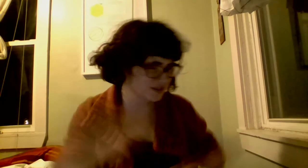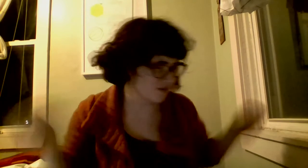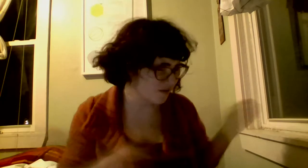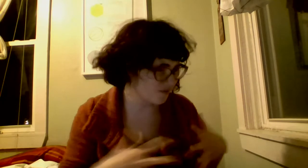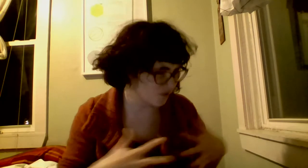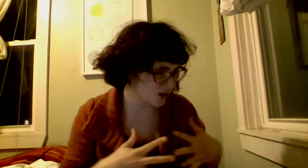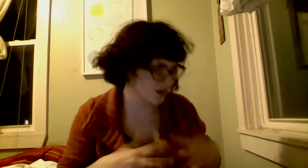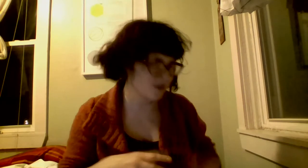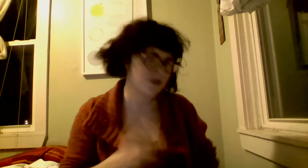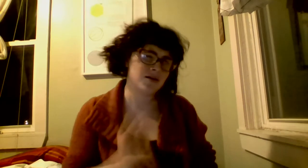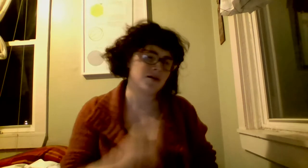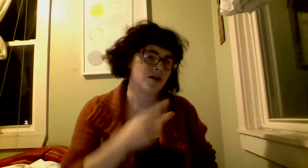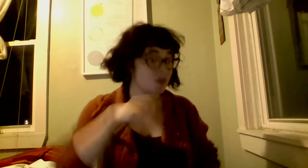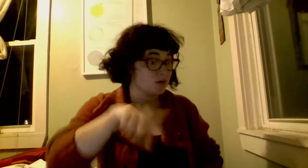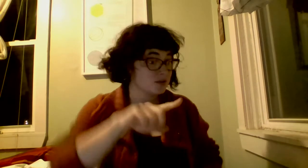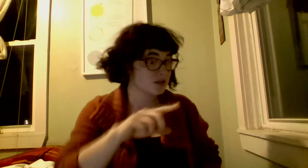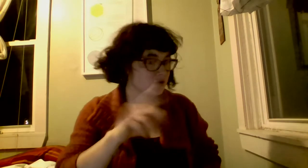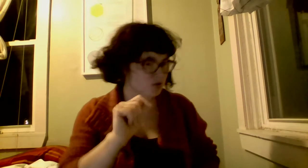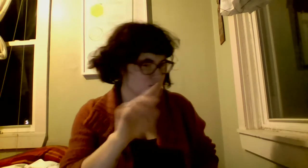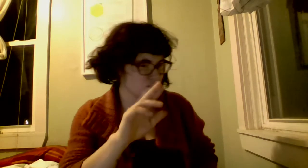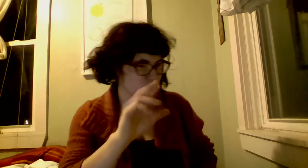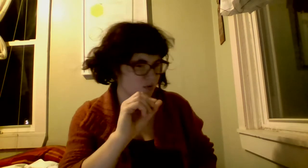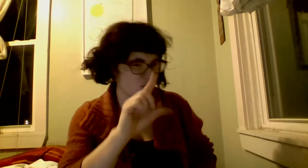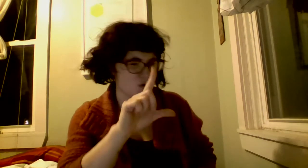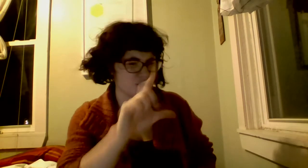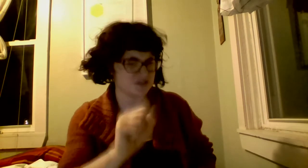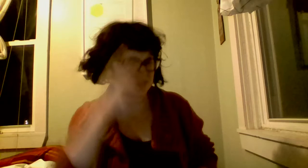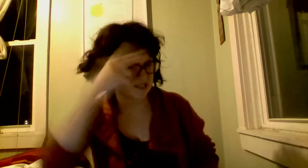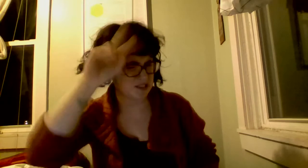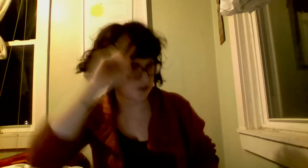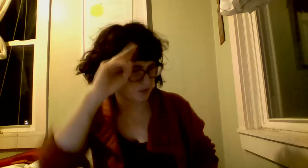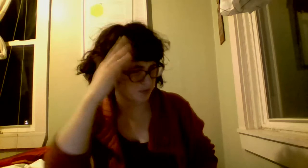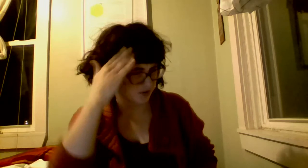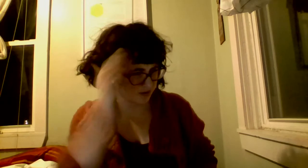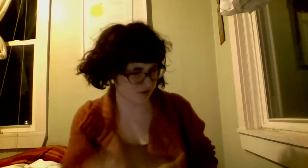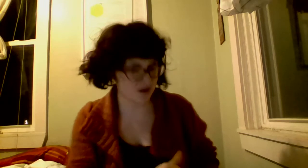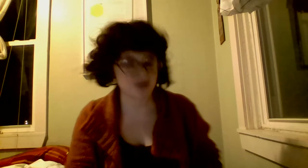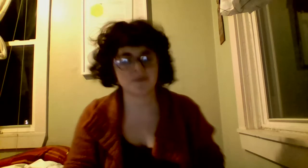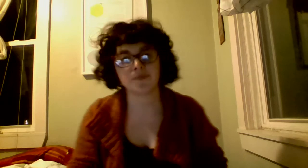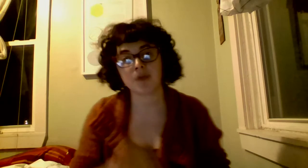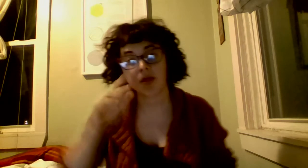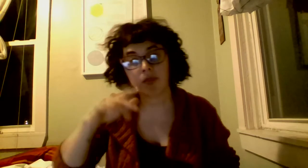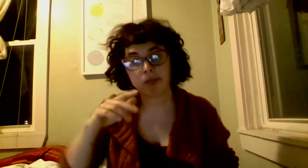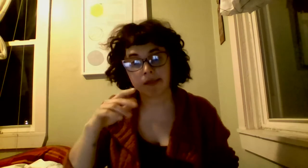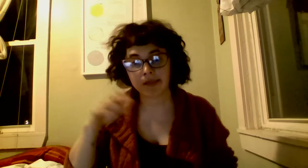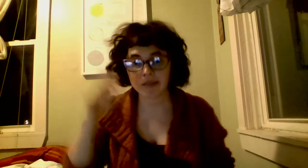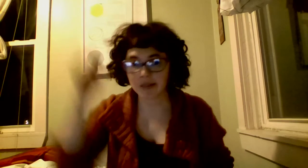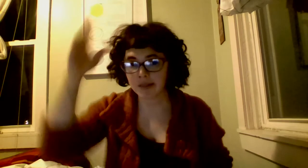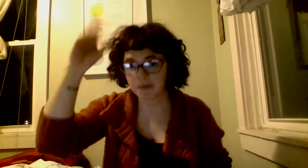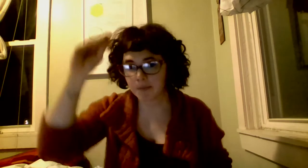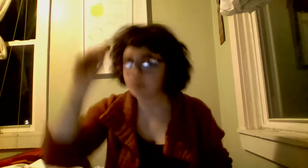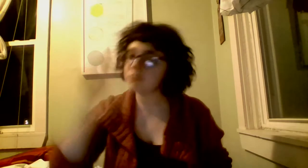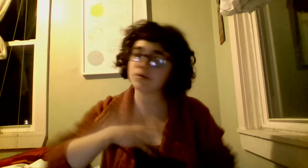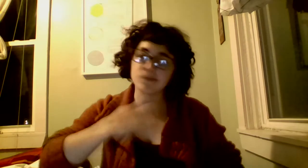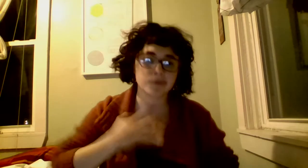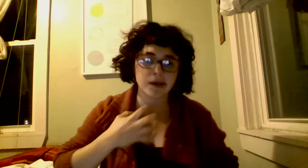know? You know, they were whining, but he was kind of going after them and had told them about how he could do it. So